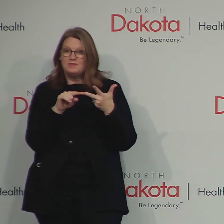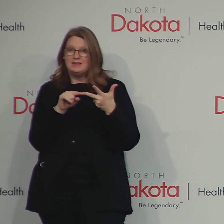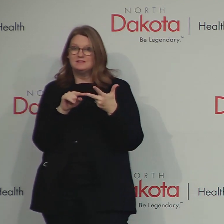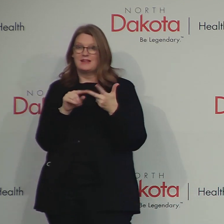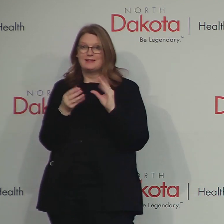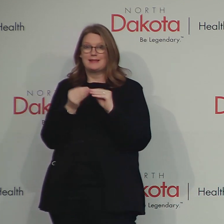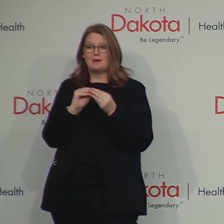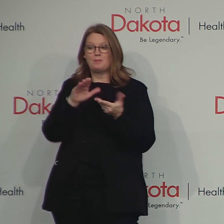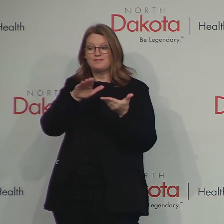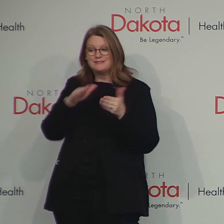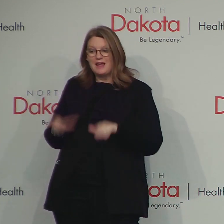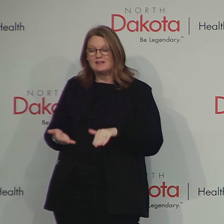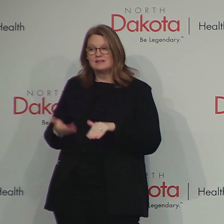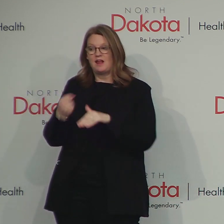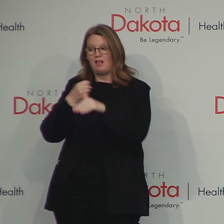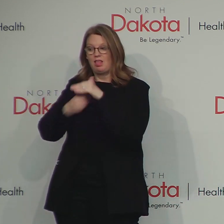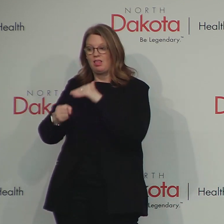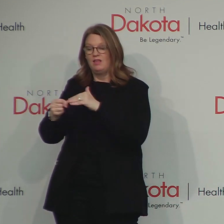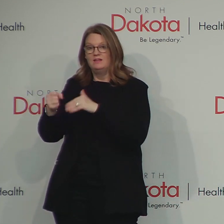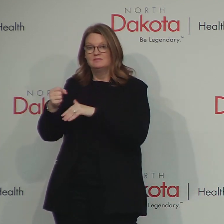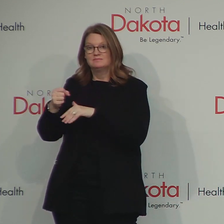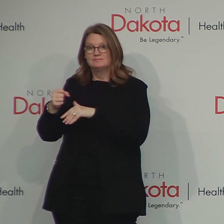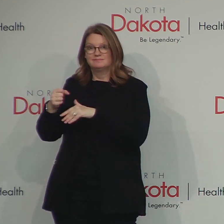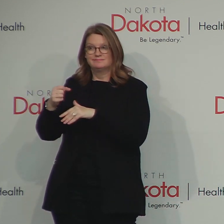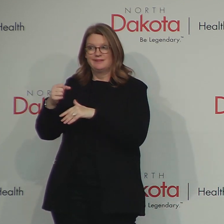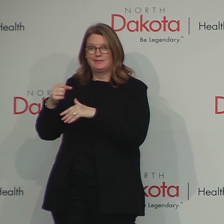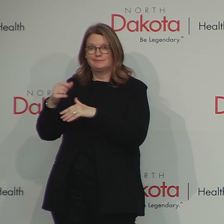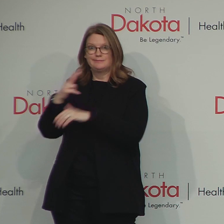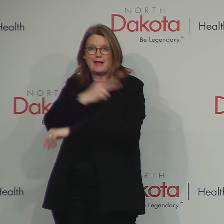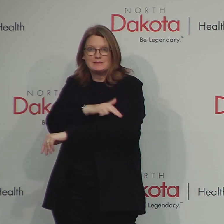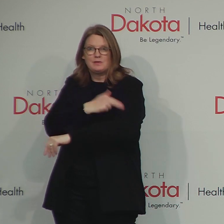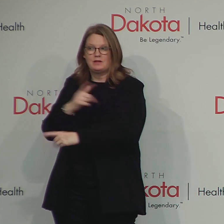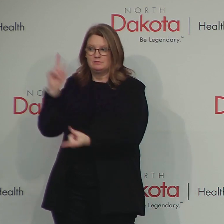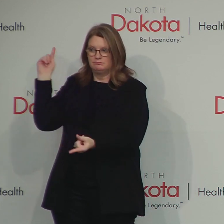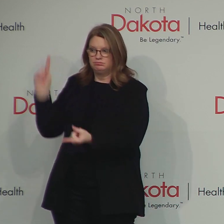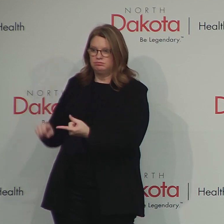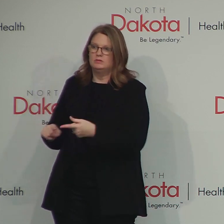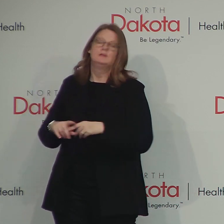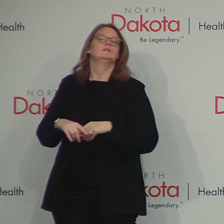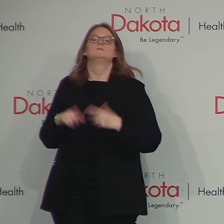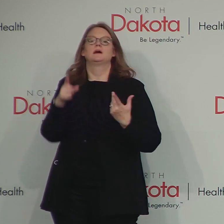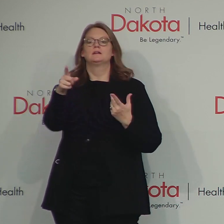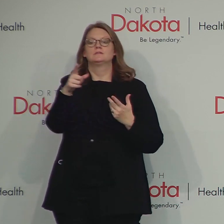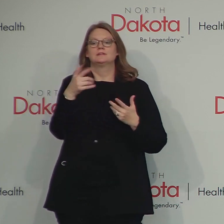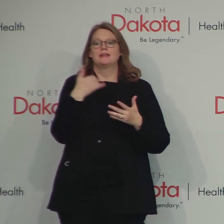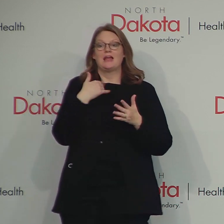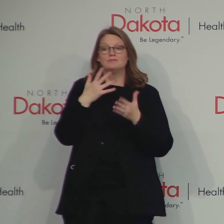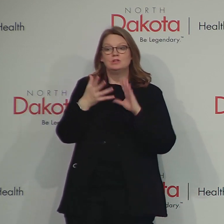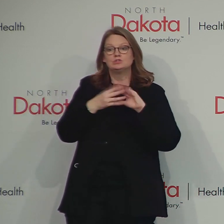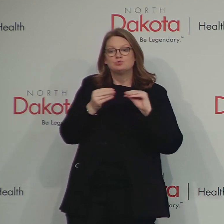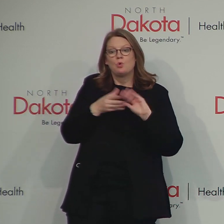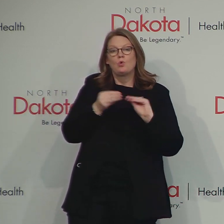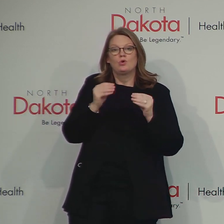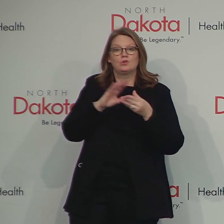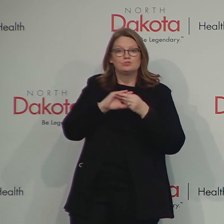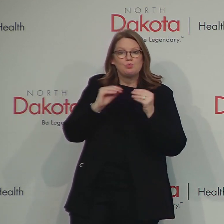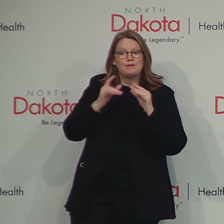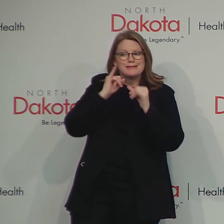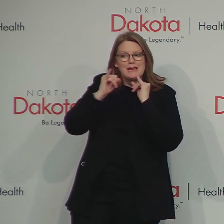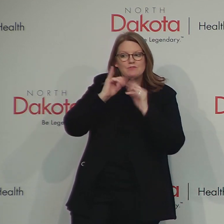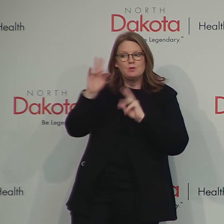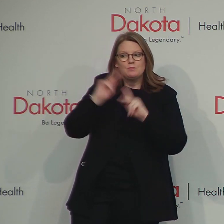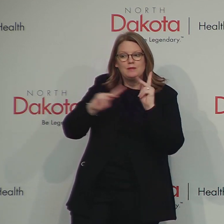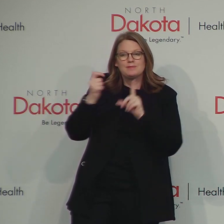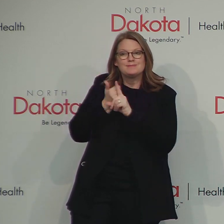deaths down. So again, really could use all of the media's help on run stories, interview people, talk to people who's